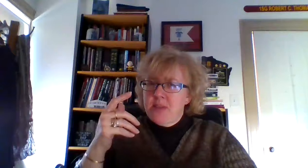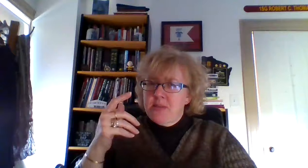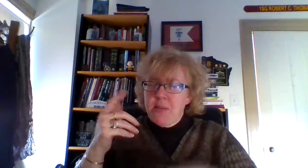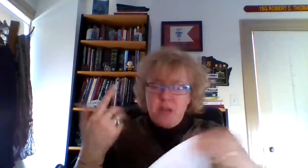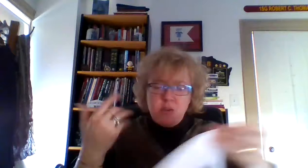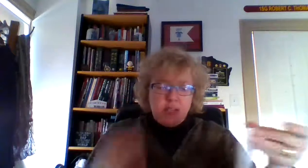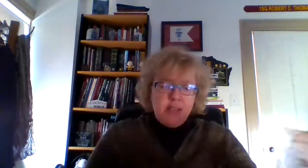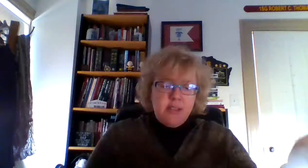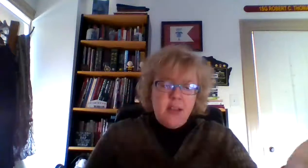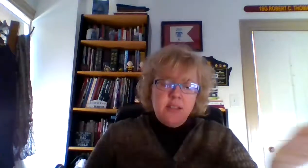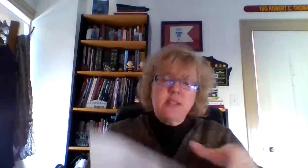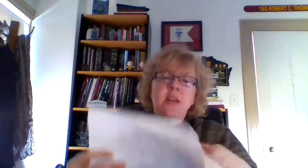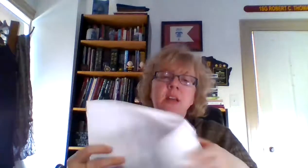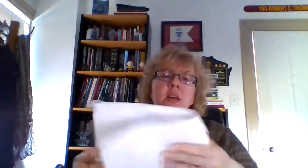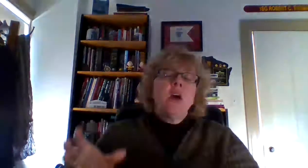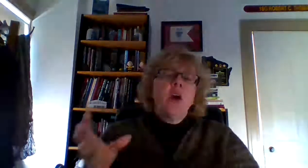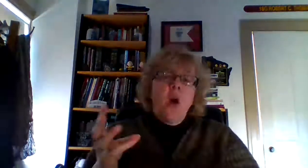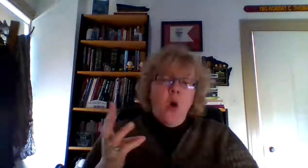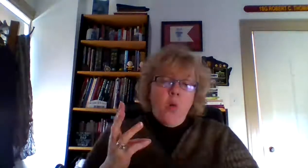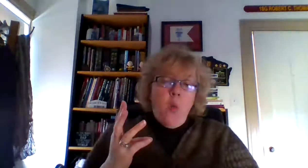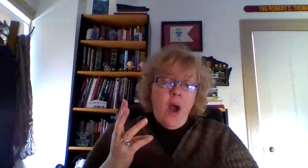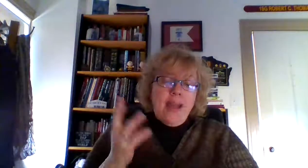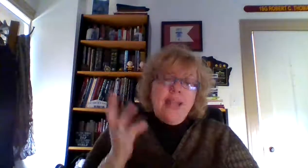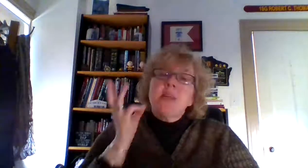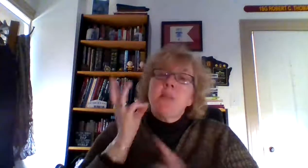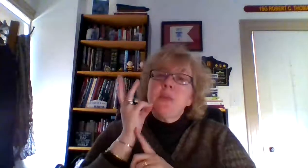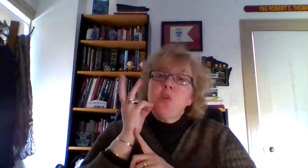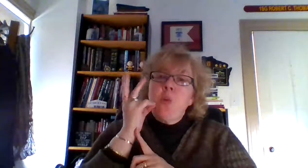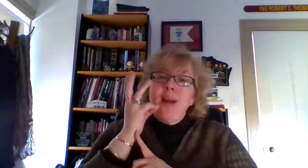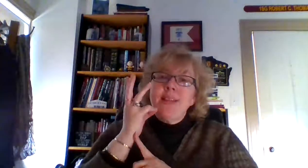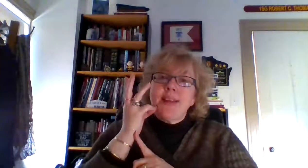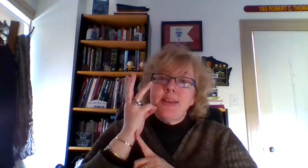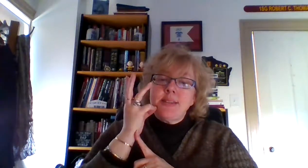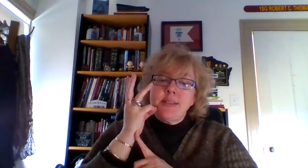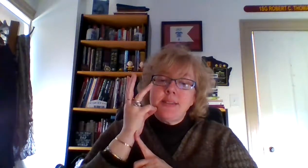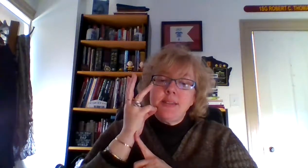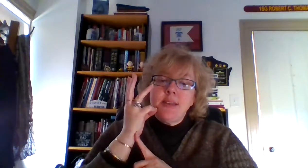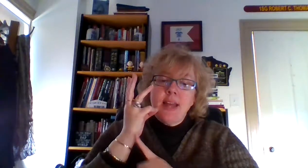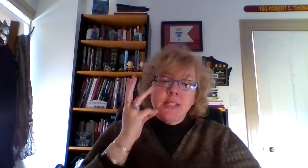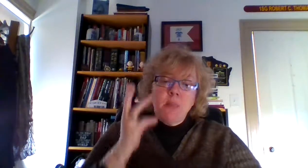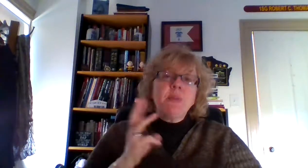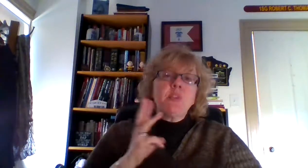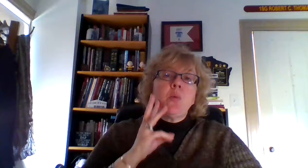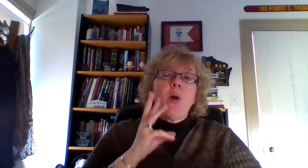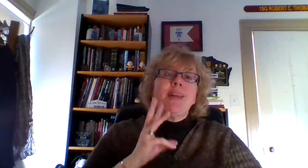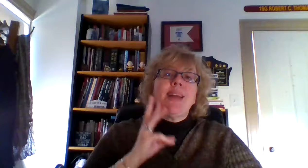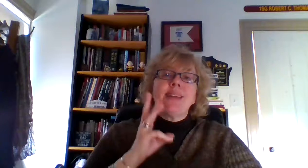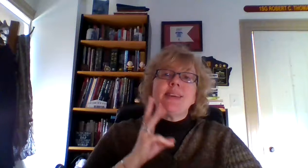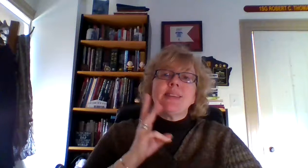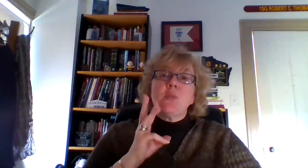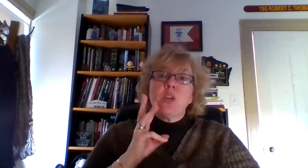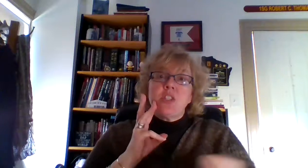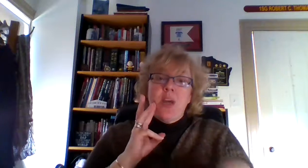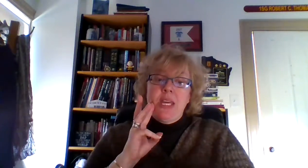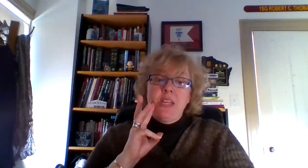St. Patrick's Day signs. Wine. Some people do wine like this, and some people do wine like this, which is how he's doing